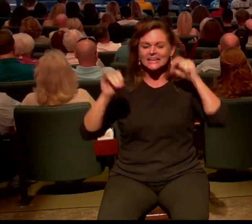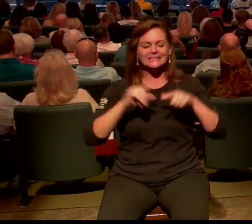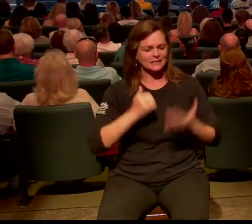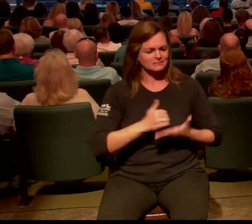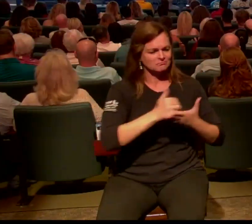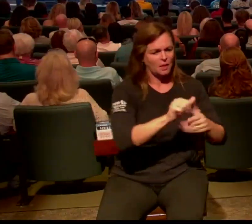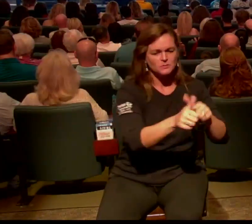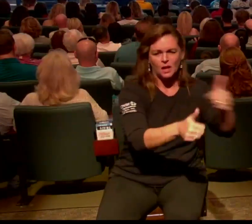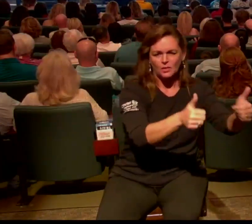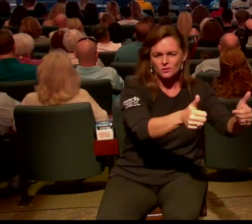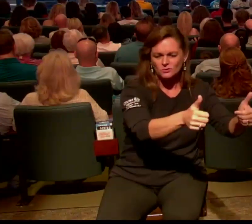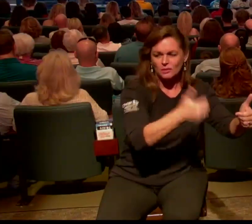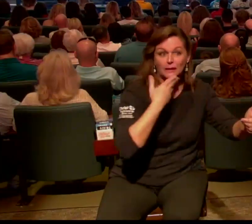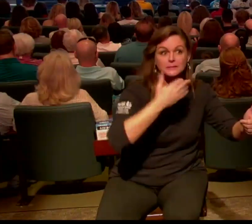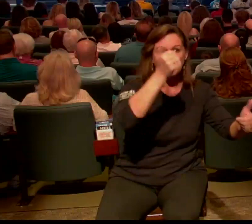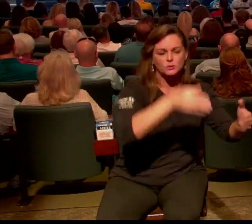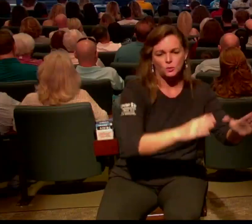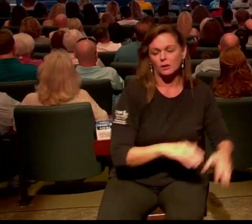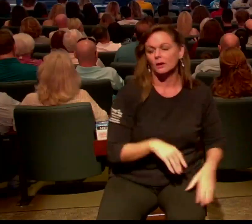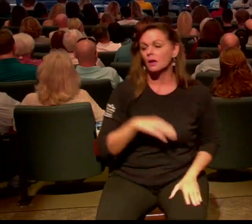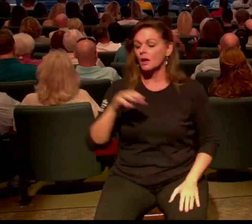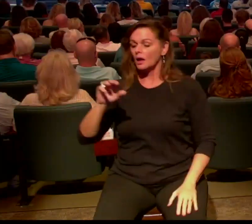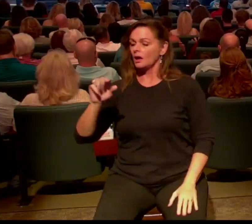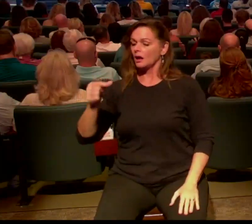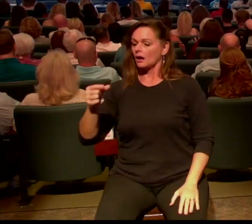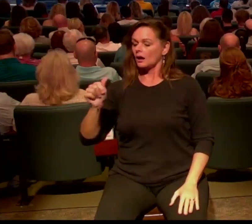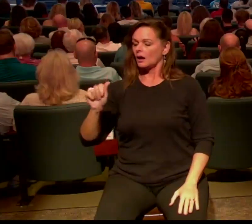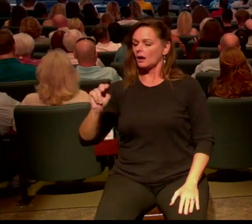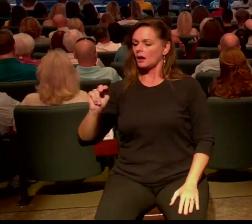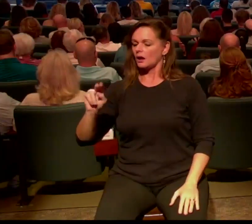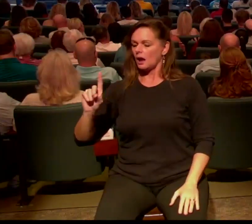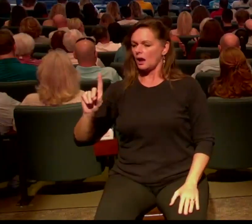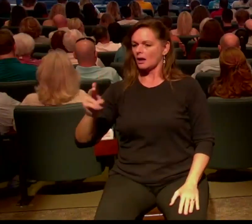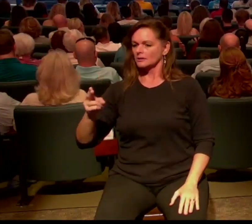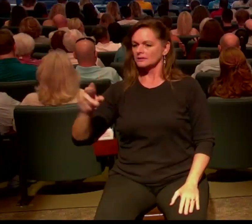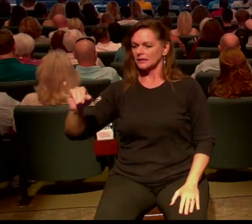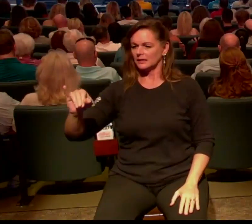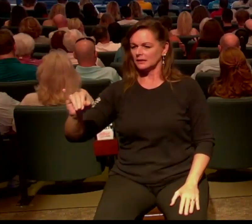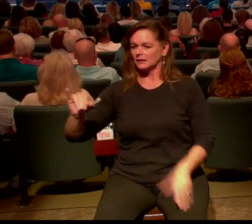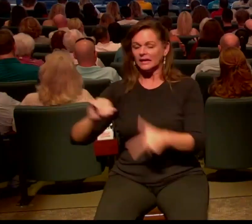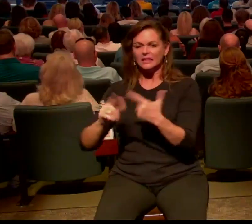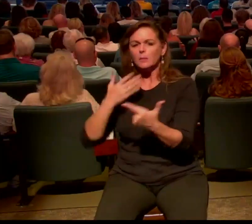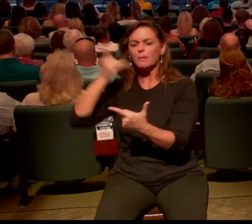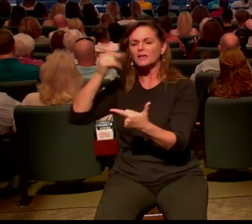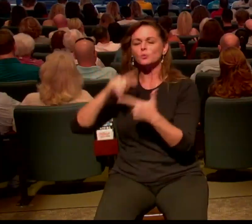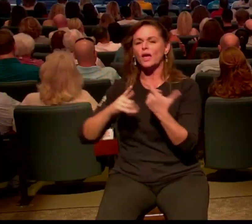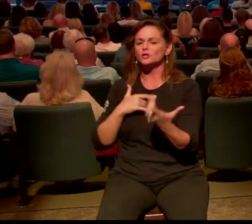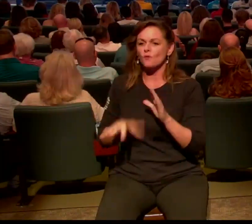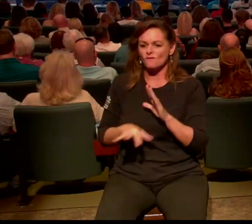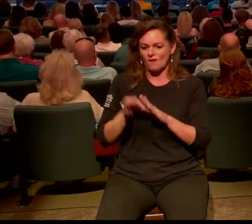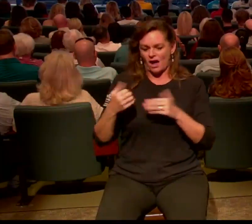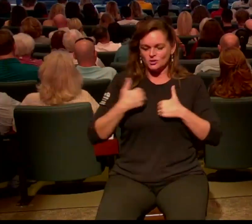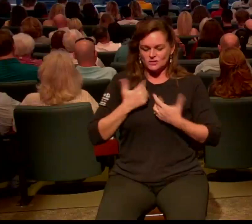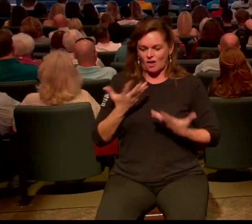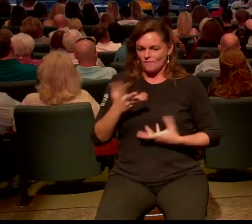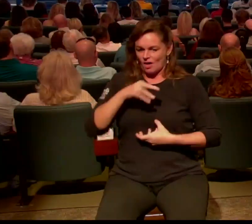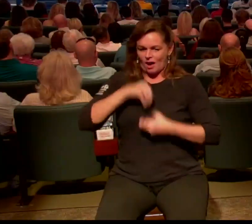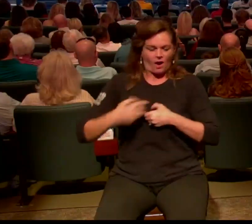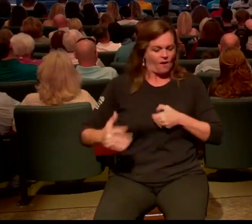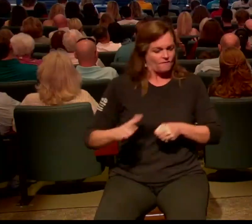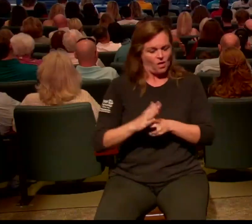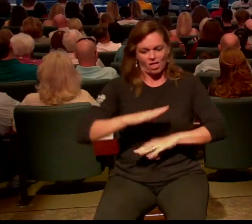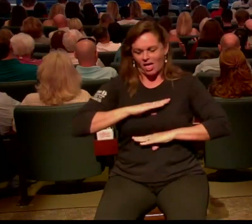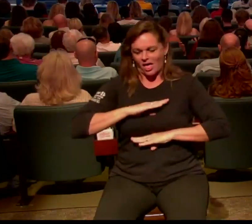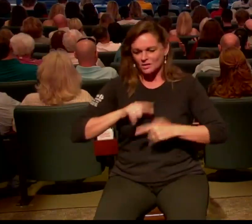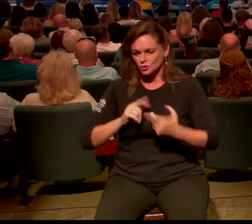Mahatma Gandhi said, "The best way to find yourself is to lose yourself in the service for others." And then I love what Albert